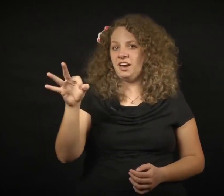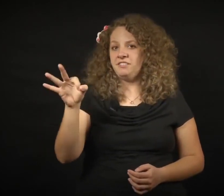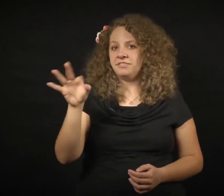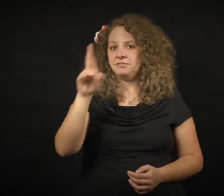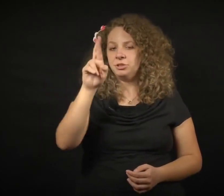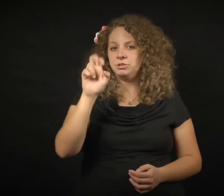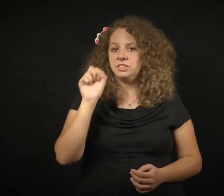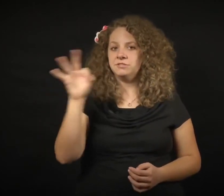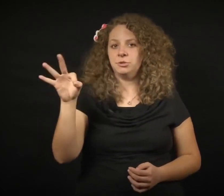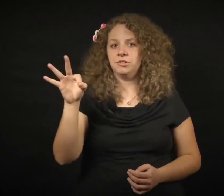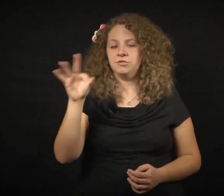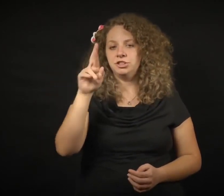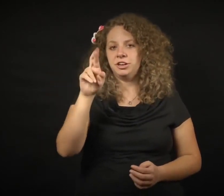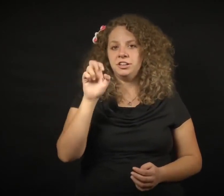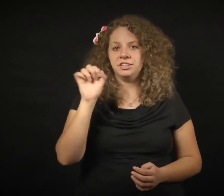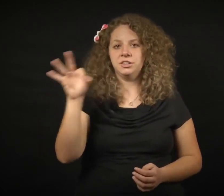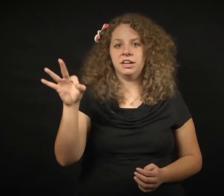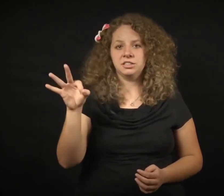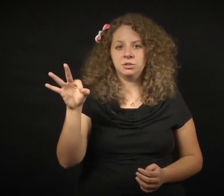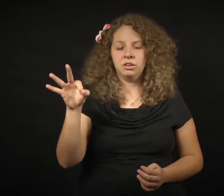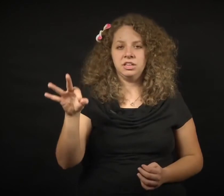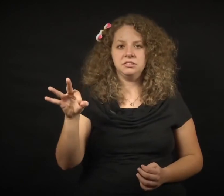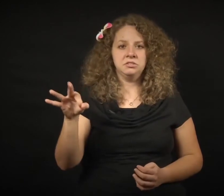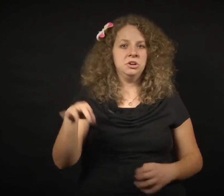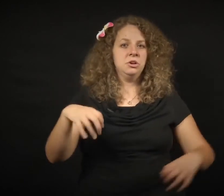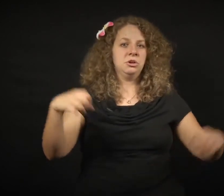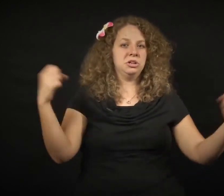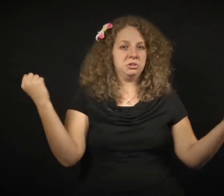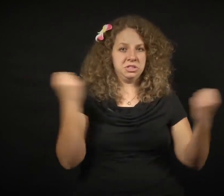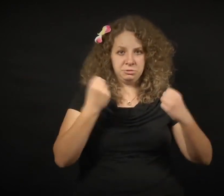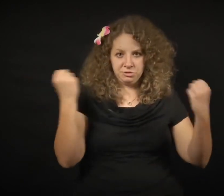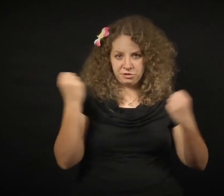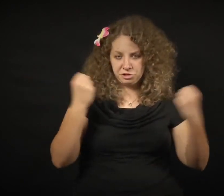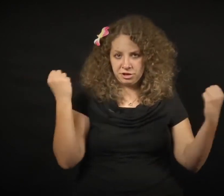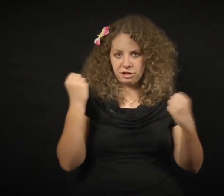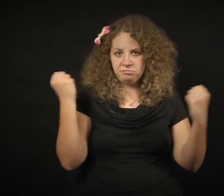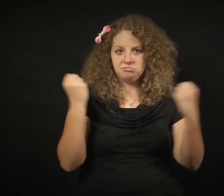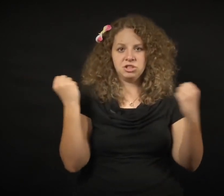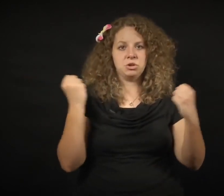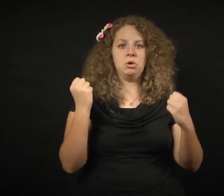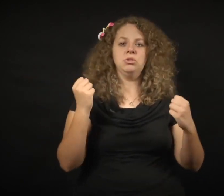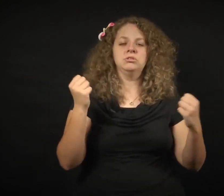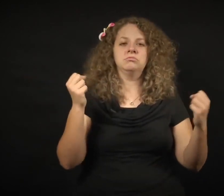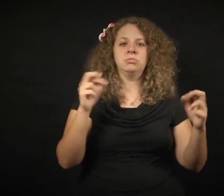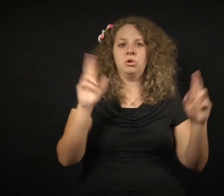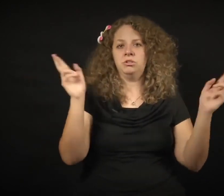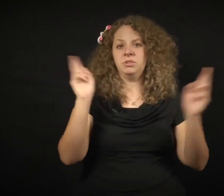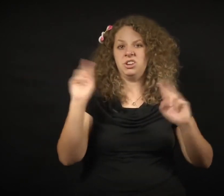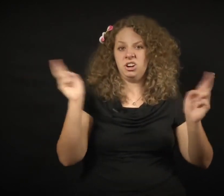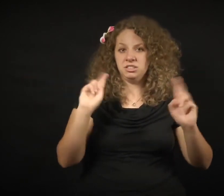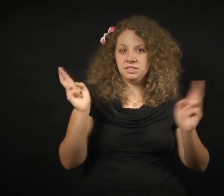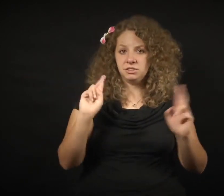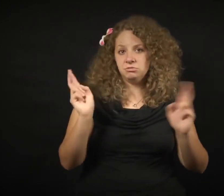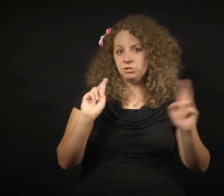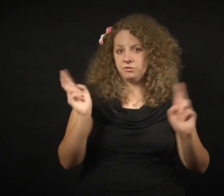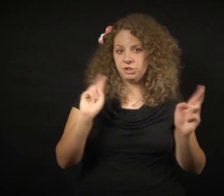REF, you'll see for refrigerator, like the lexicalized, or you'll see refrigerator, just cold, or with R's even,